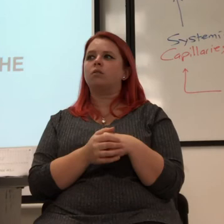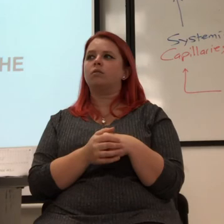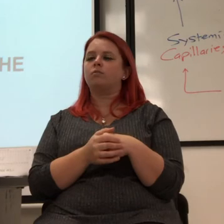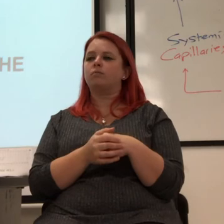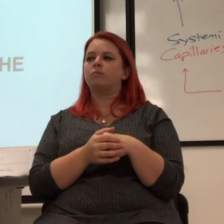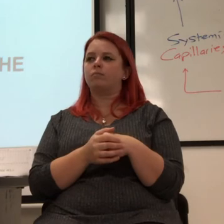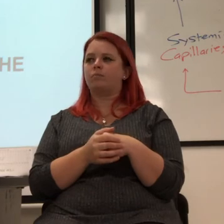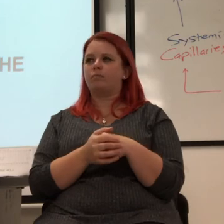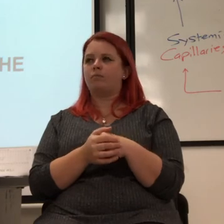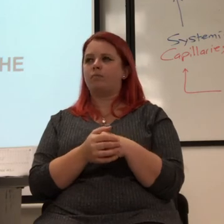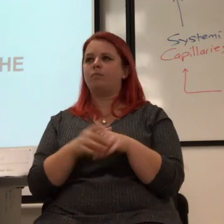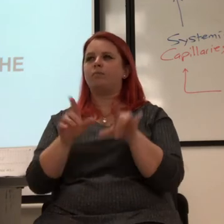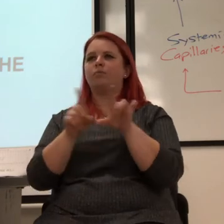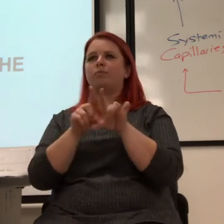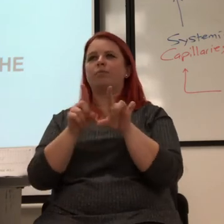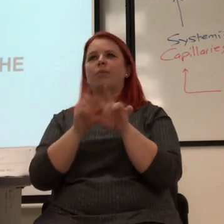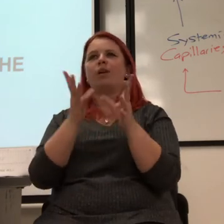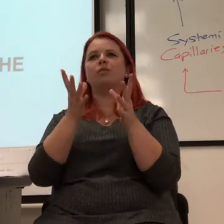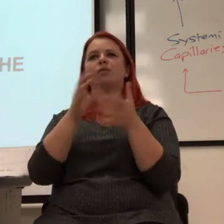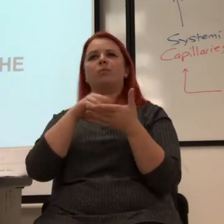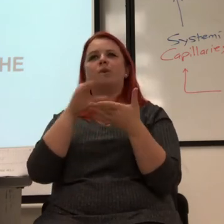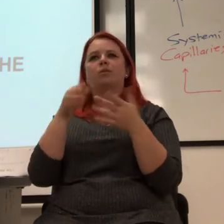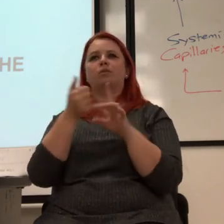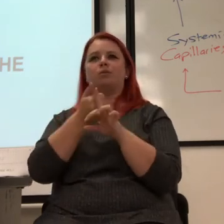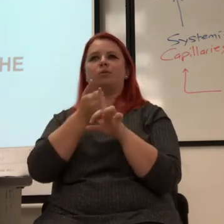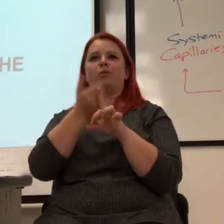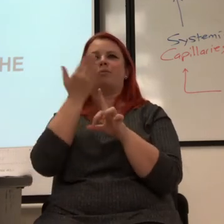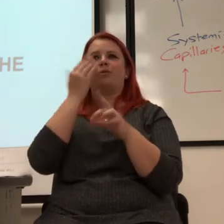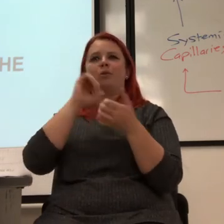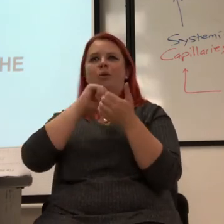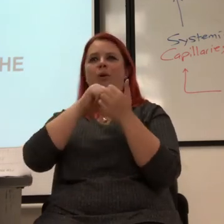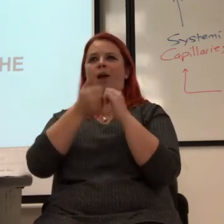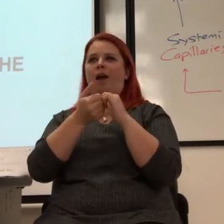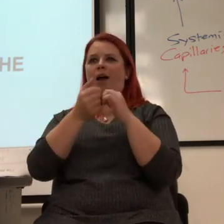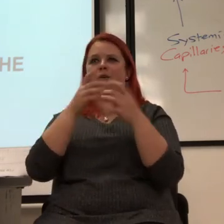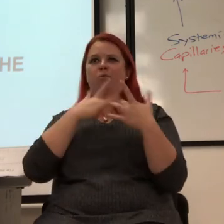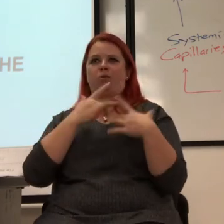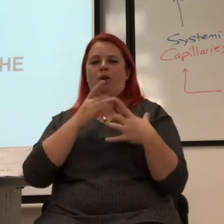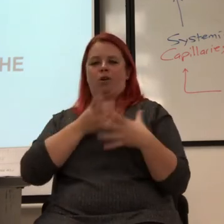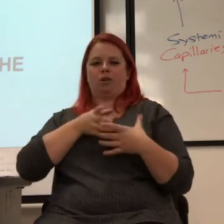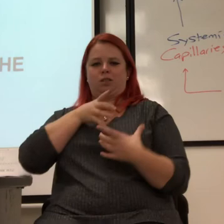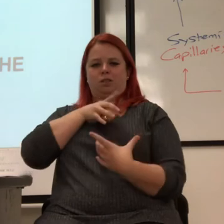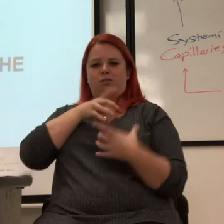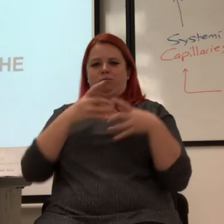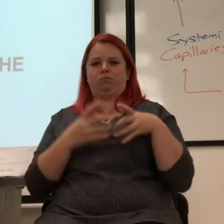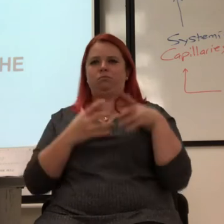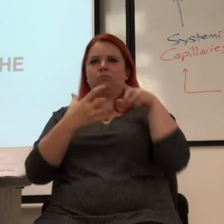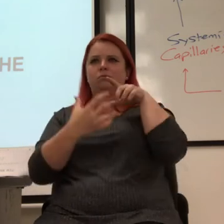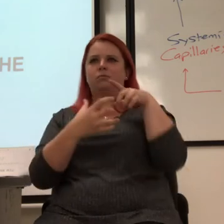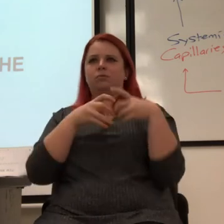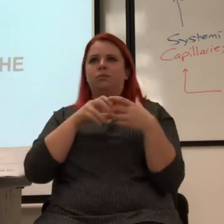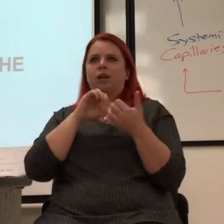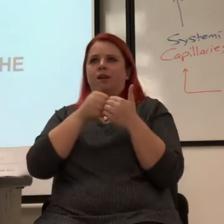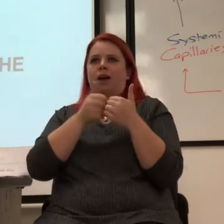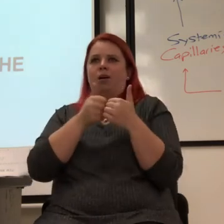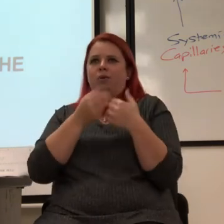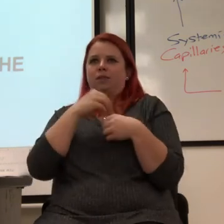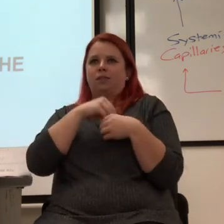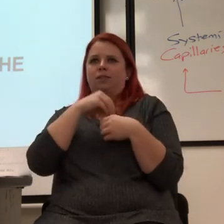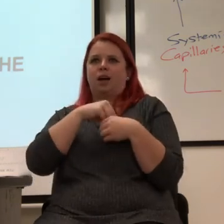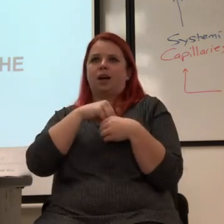We also like students to know how the heart sits in a living person, in situ, right?